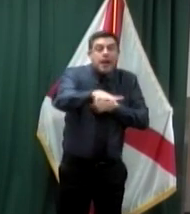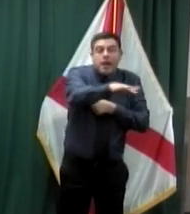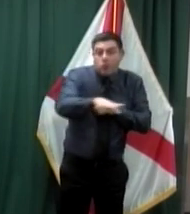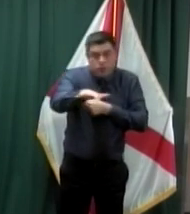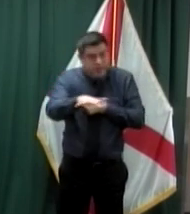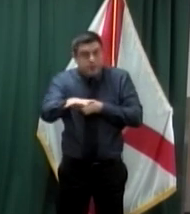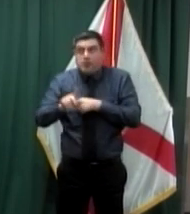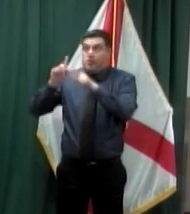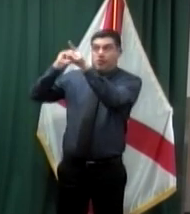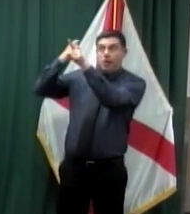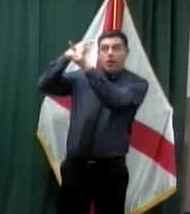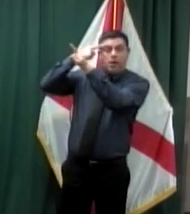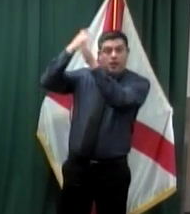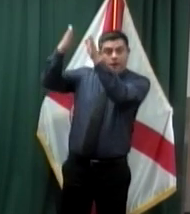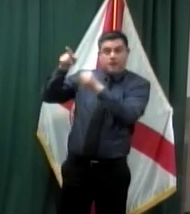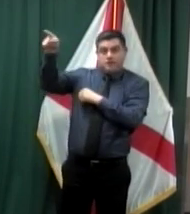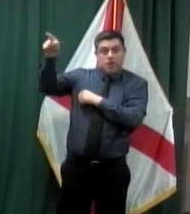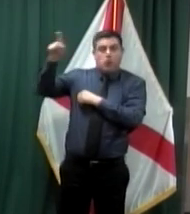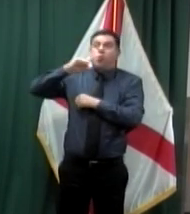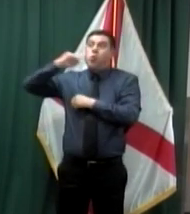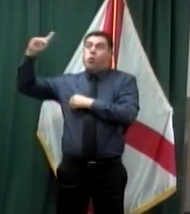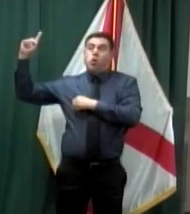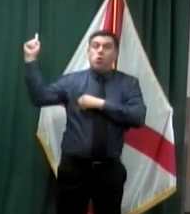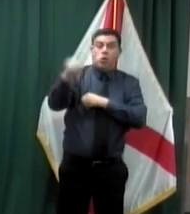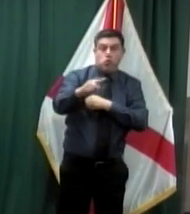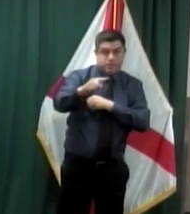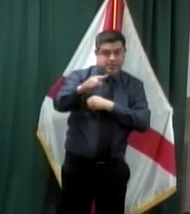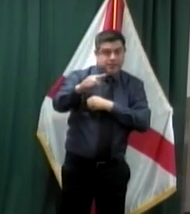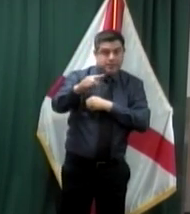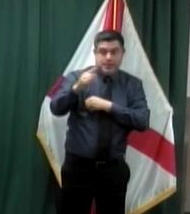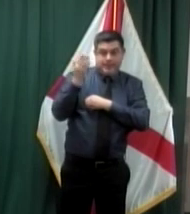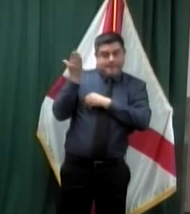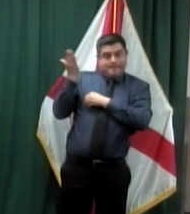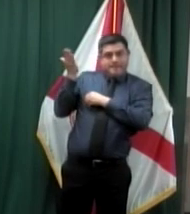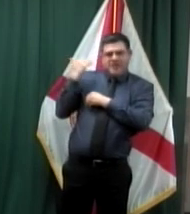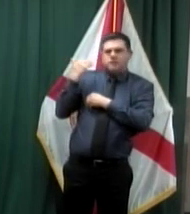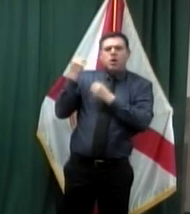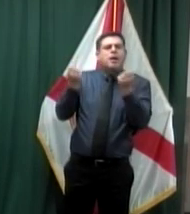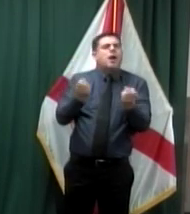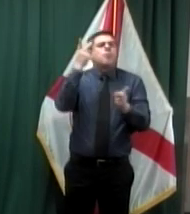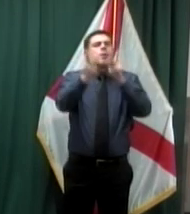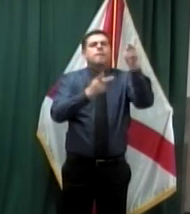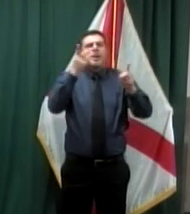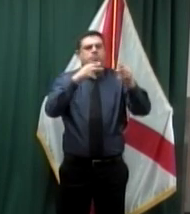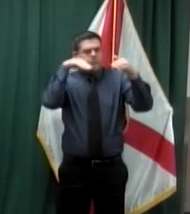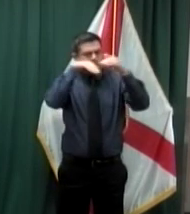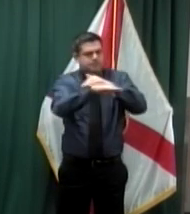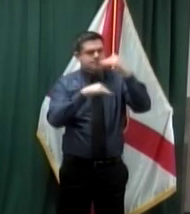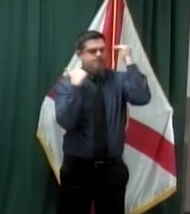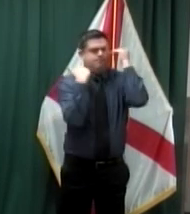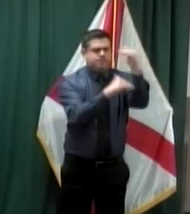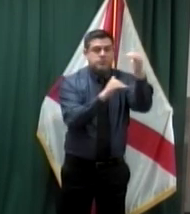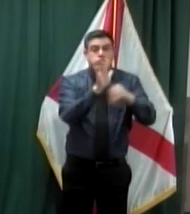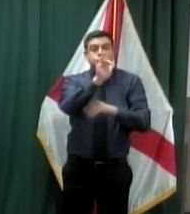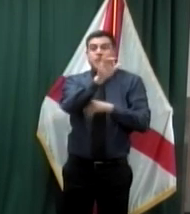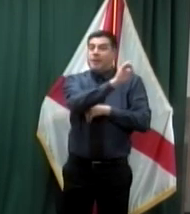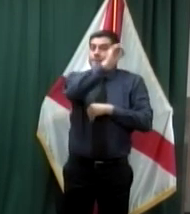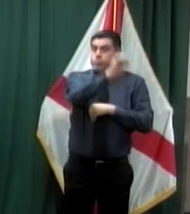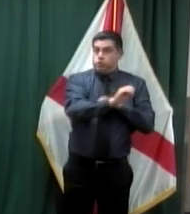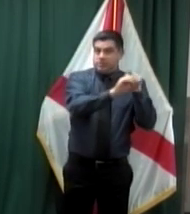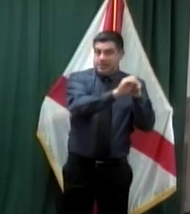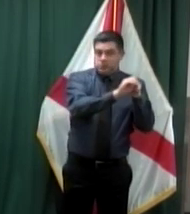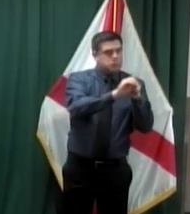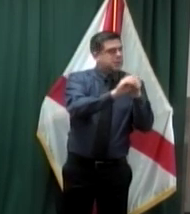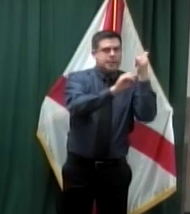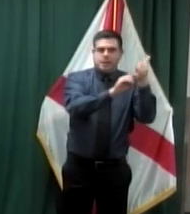newest declaration, it really is going to boil down to how we conduct ourselves, how we interact in